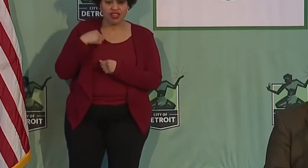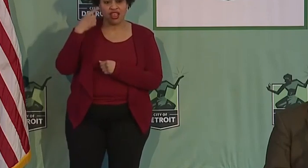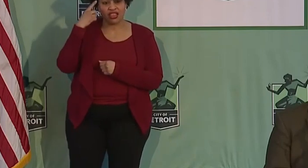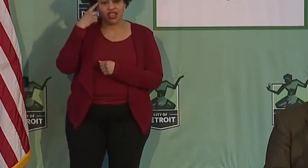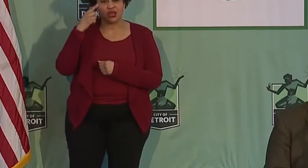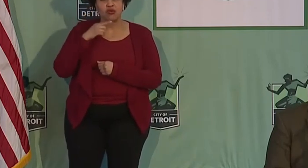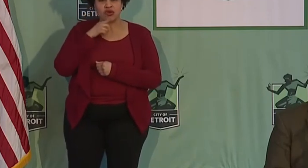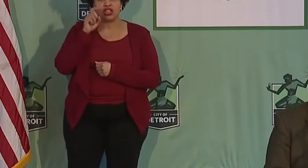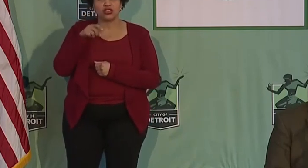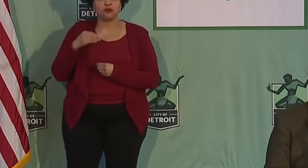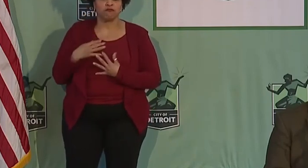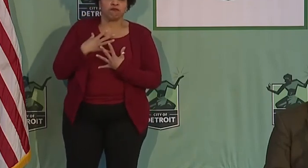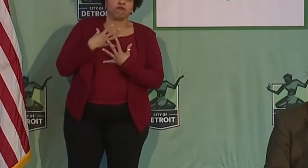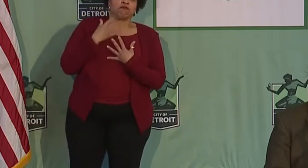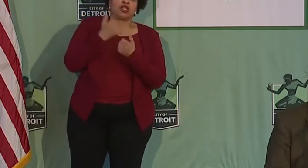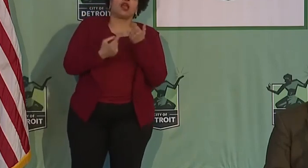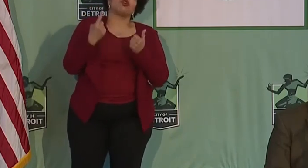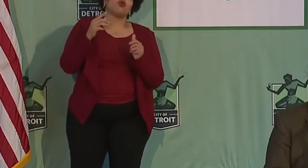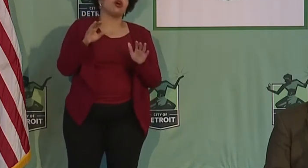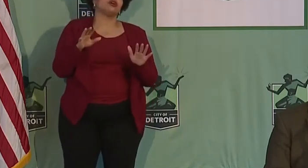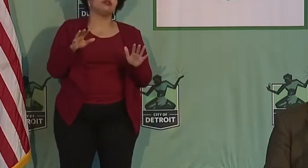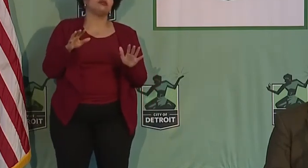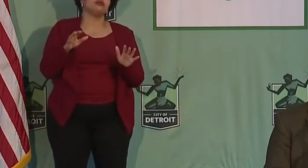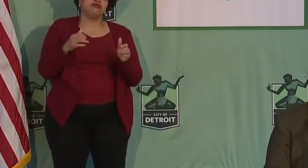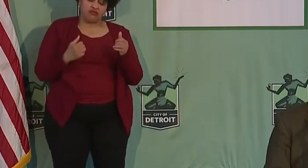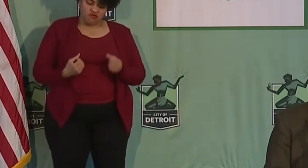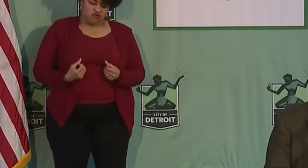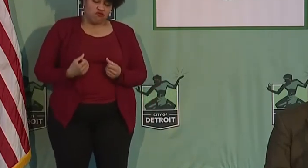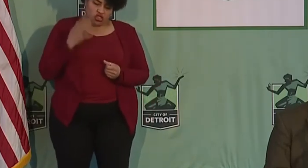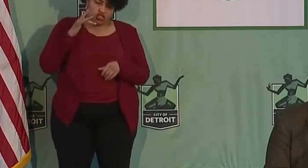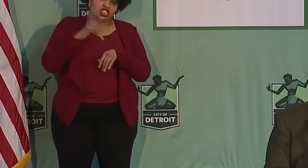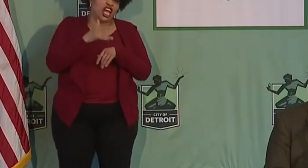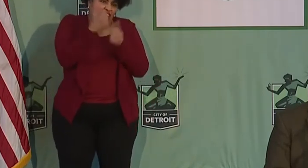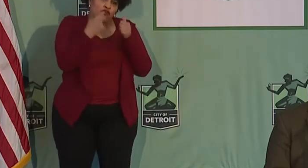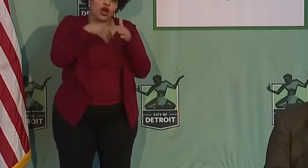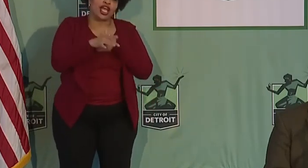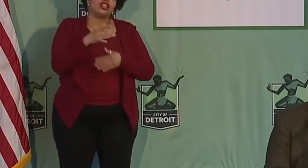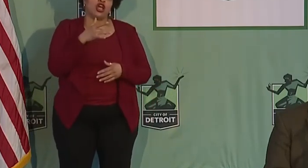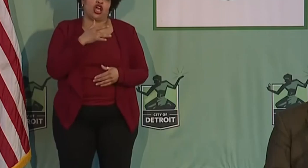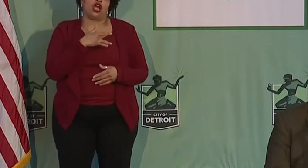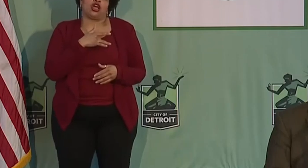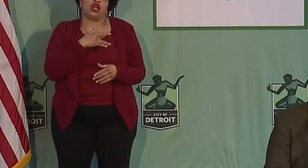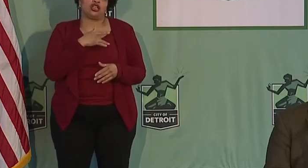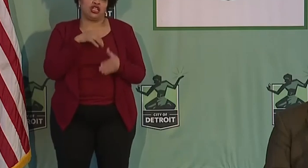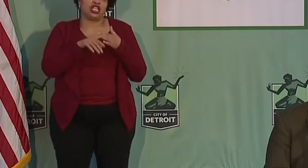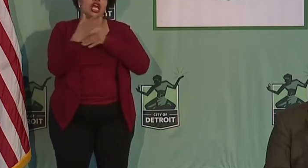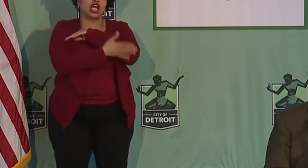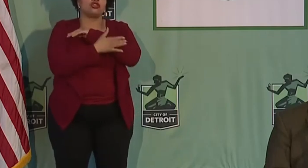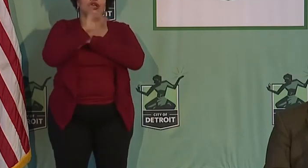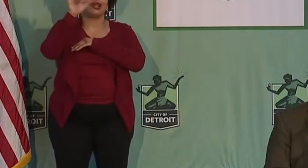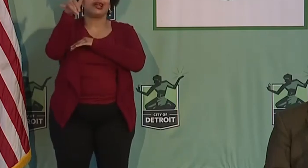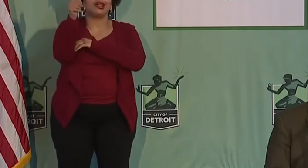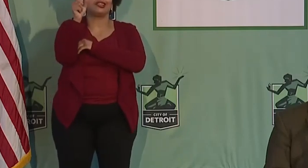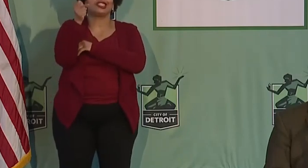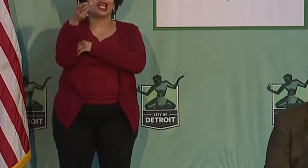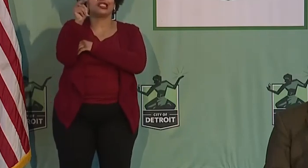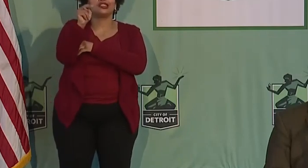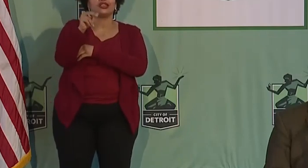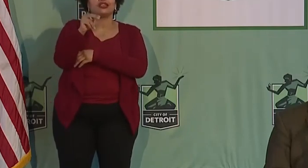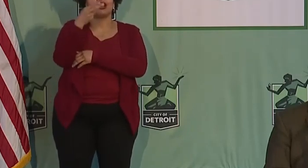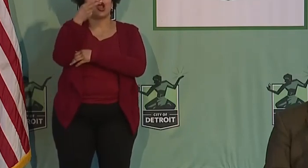should touch everybody in the city of Detroit, should touch everybody in the country. Jason Hargrove, a bus